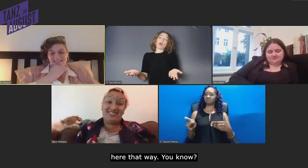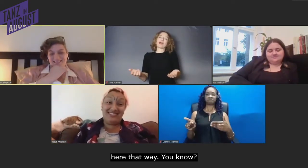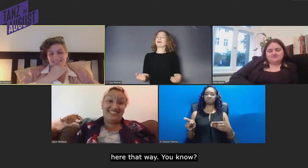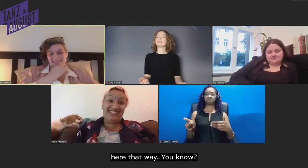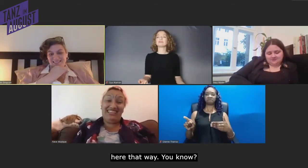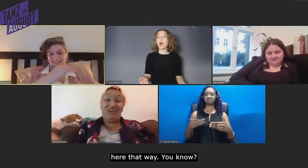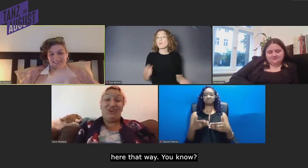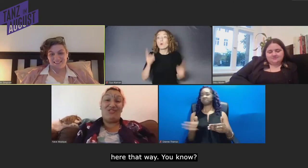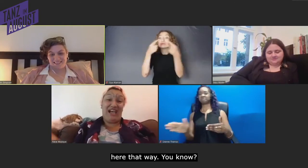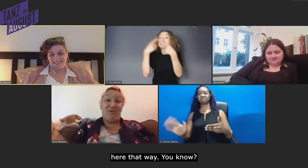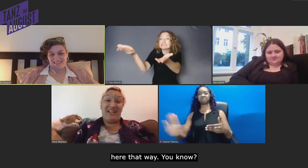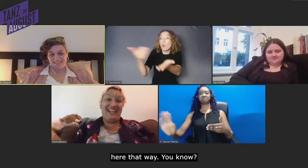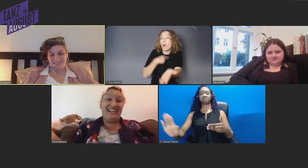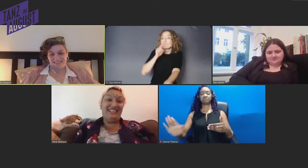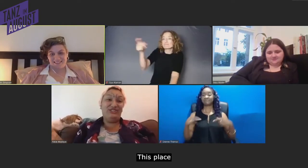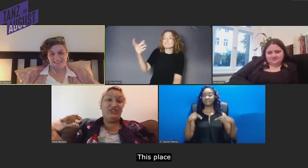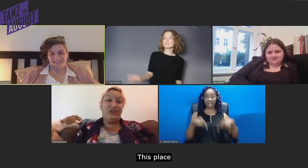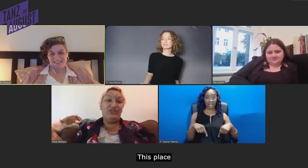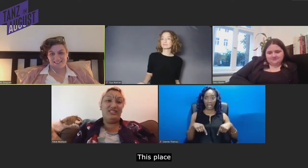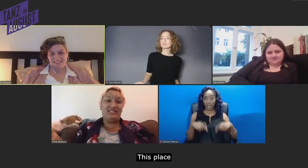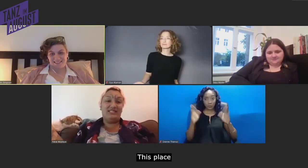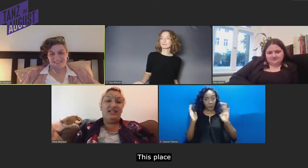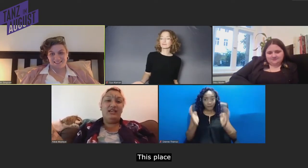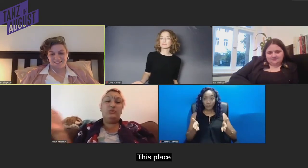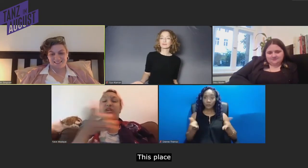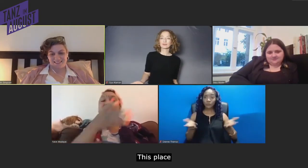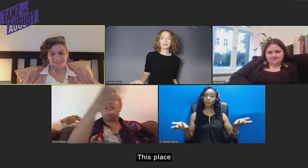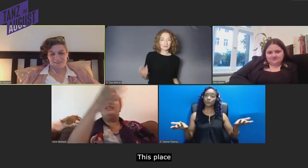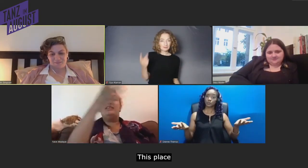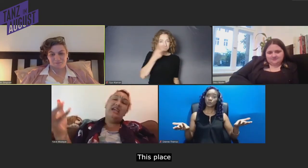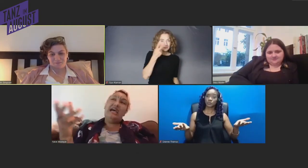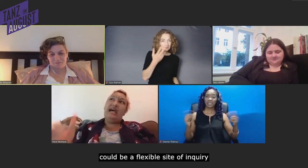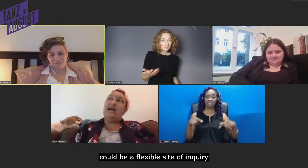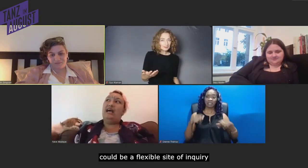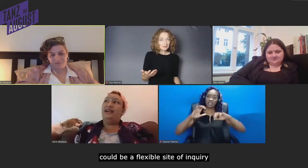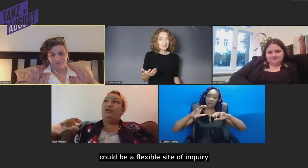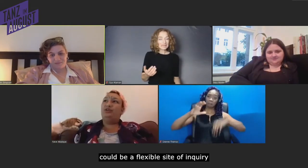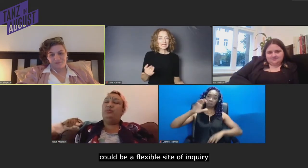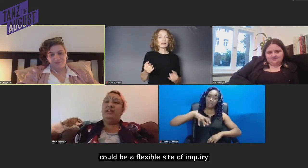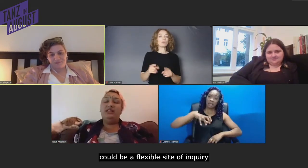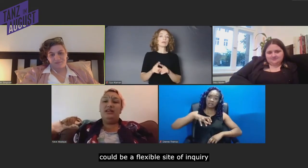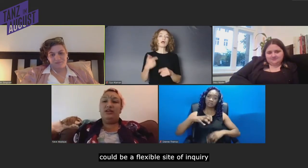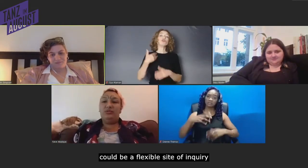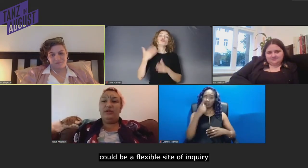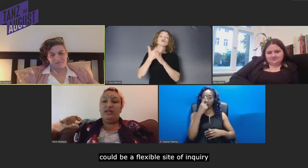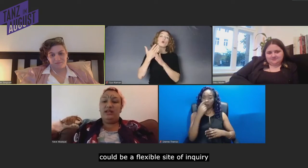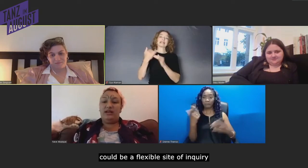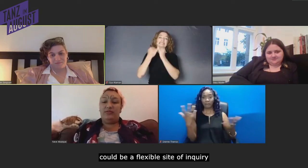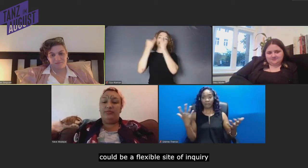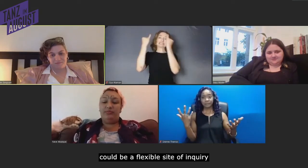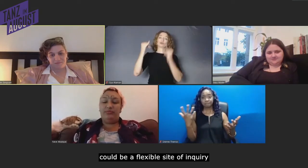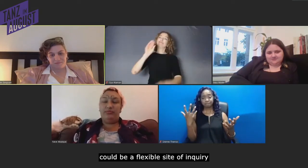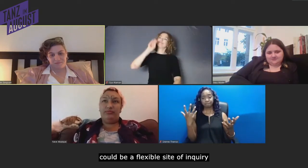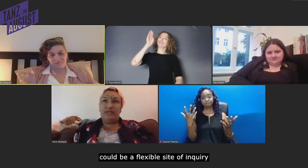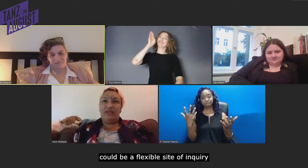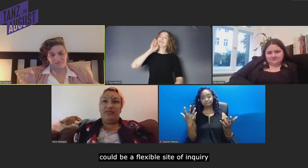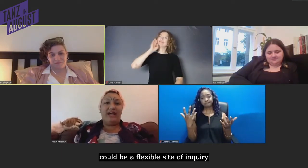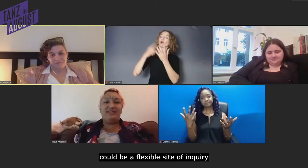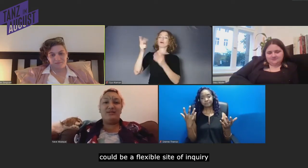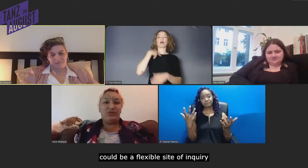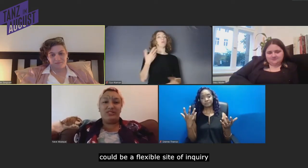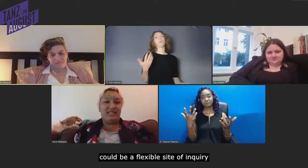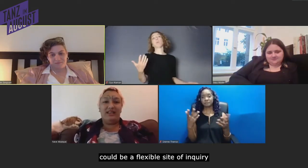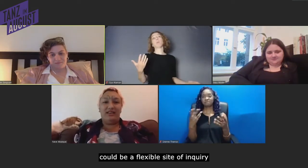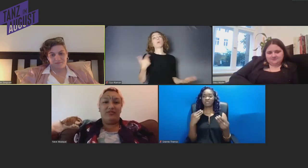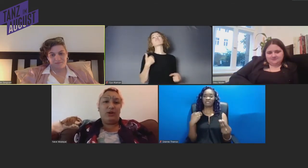things here that way. This place could be a